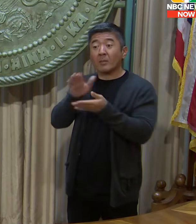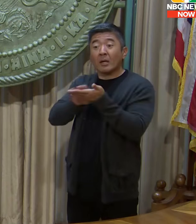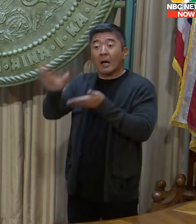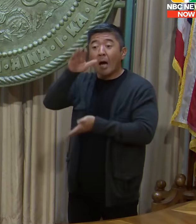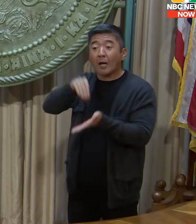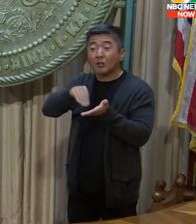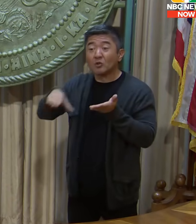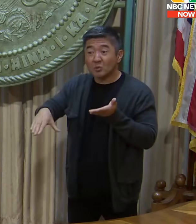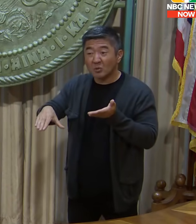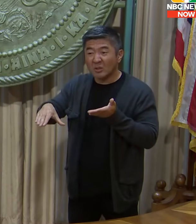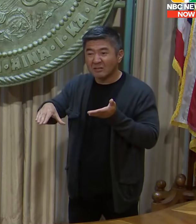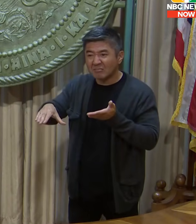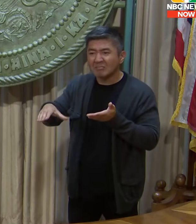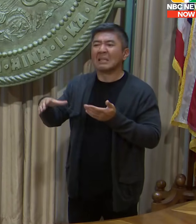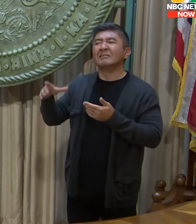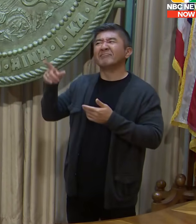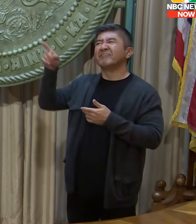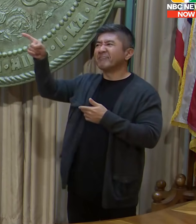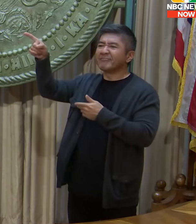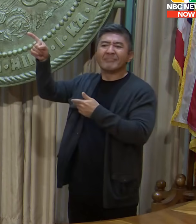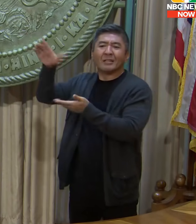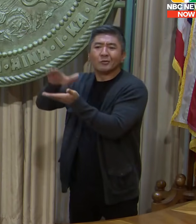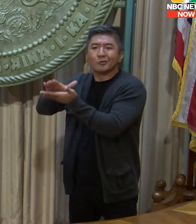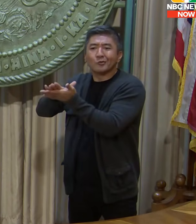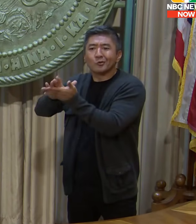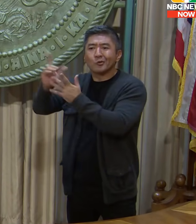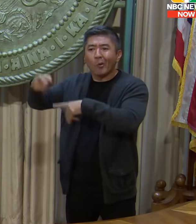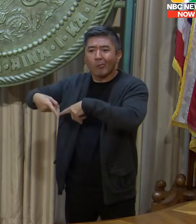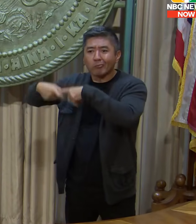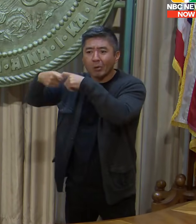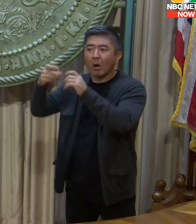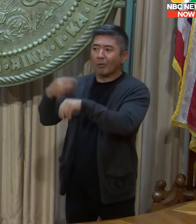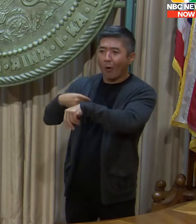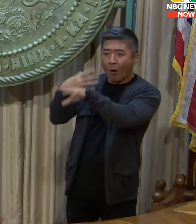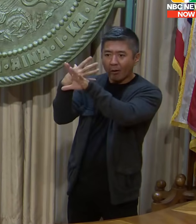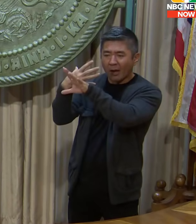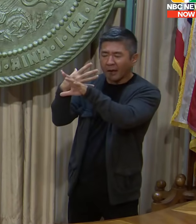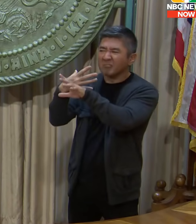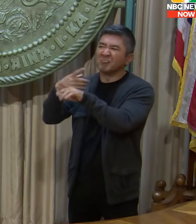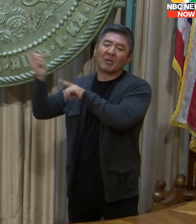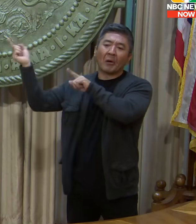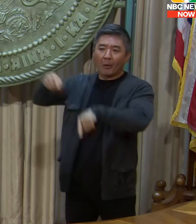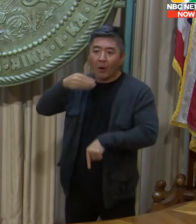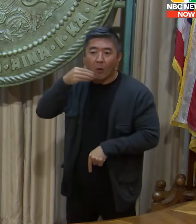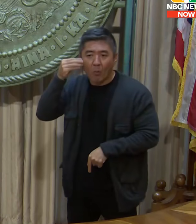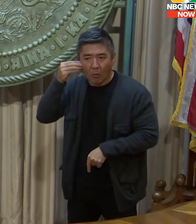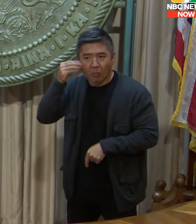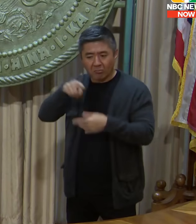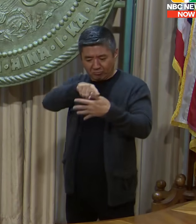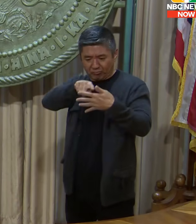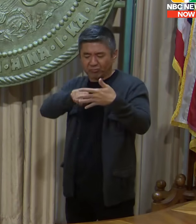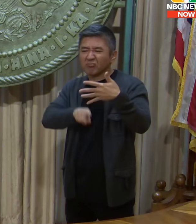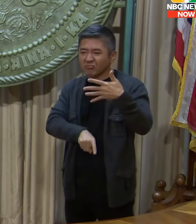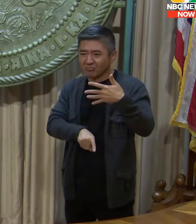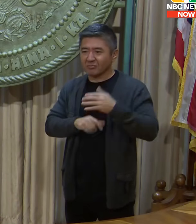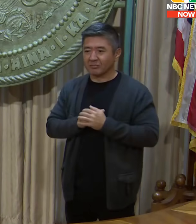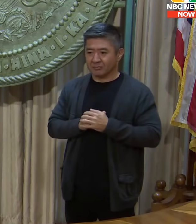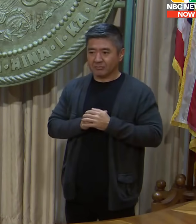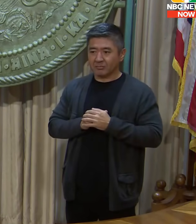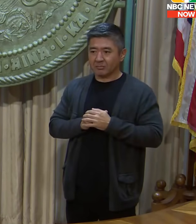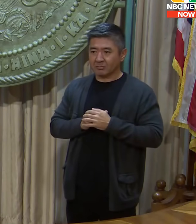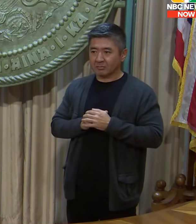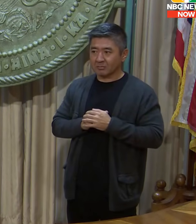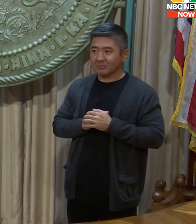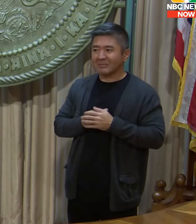returning while the classes are going to be conducted online. But technically, those people are still considered